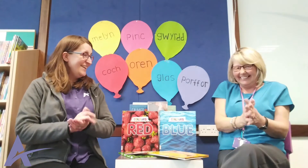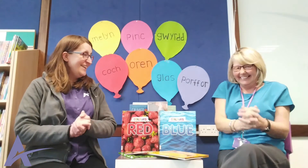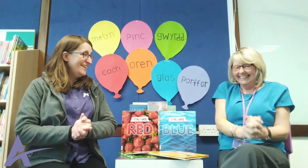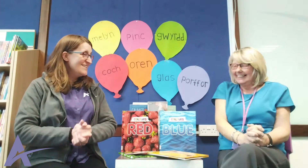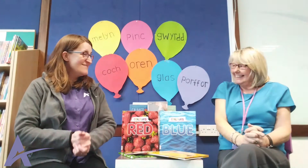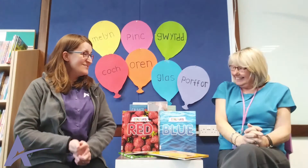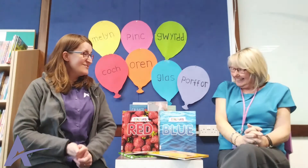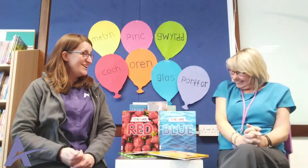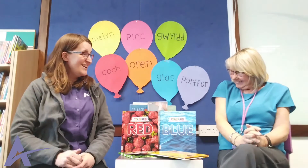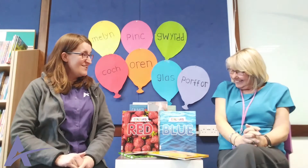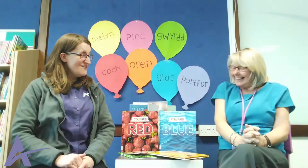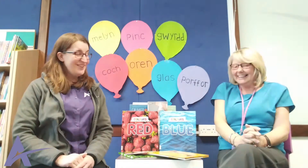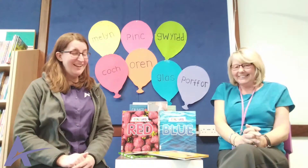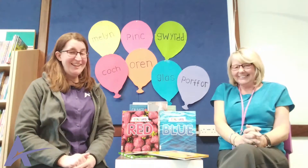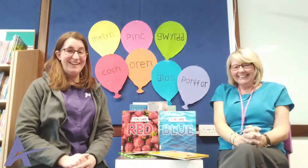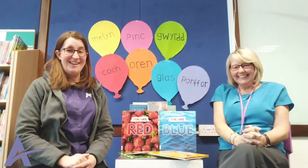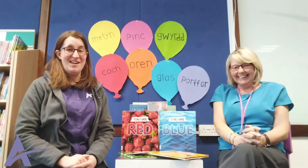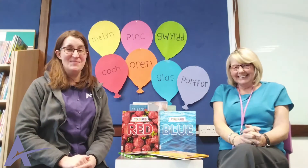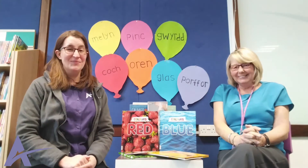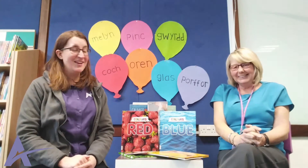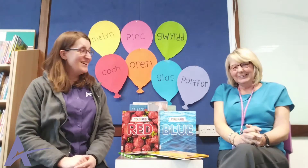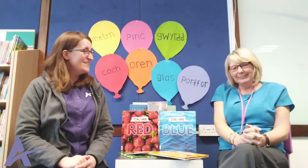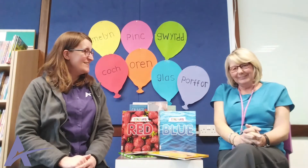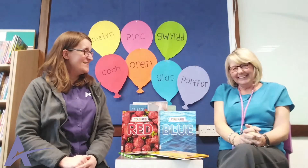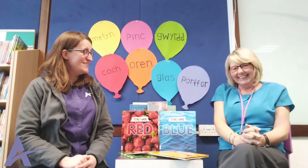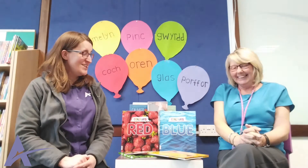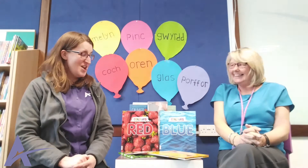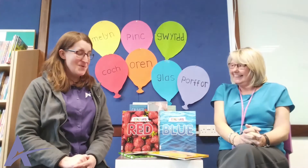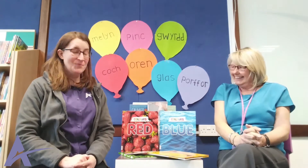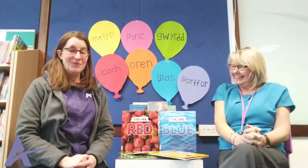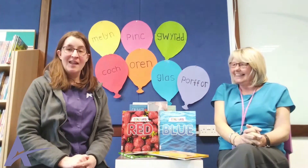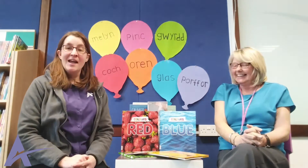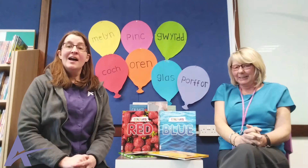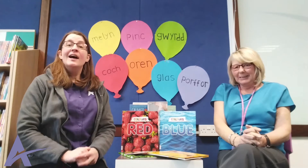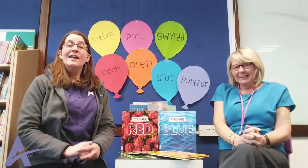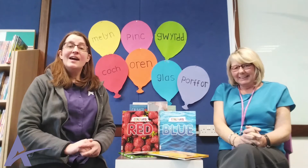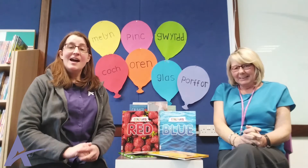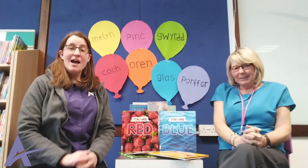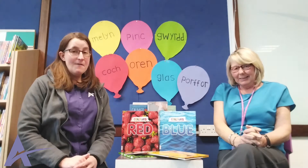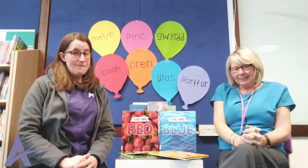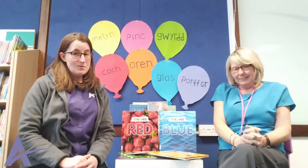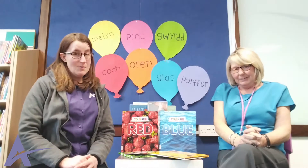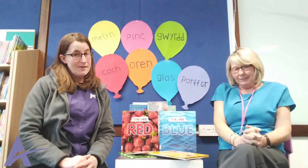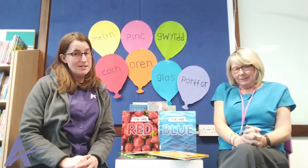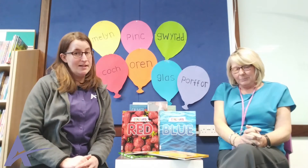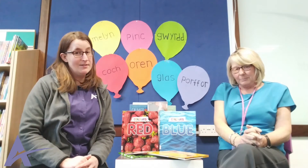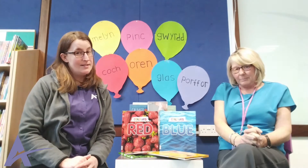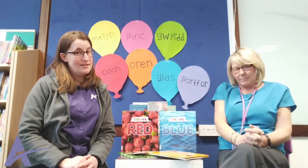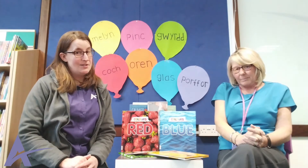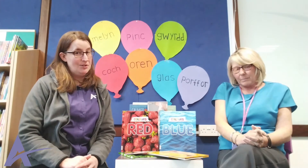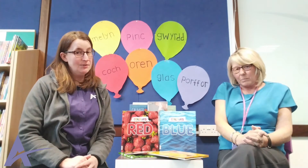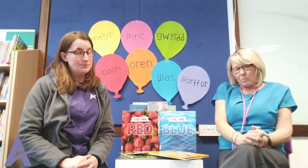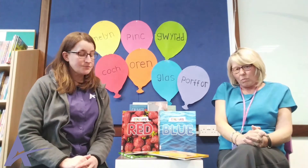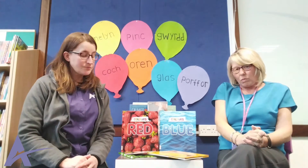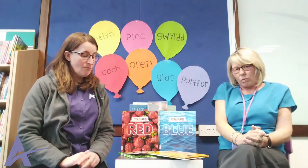Oh, yay. That was really lovely. I enjoyed that. That was lovely. I did too. And after we've had our little sing song, we